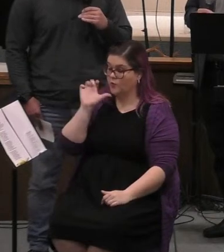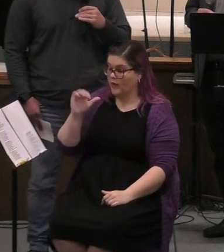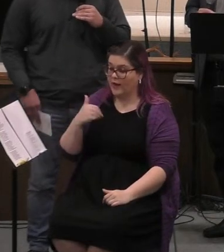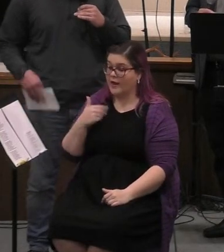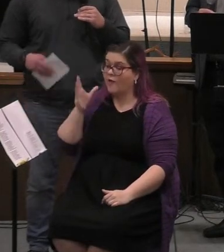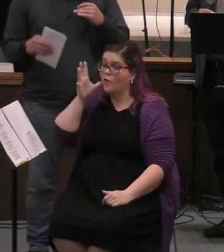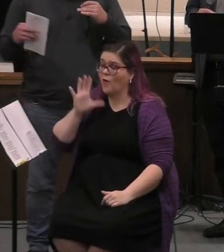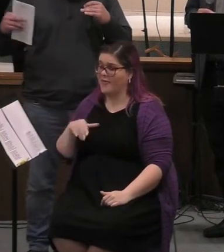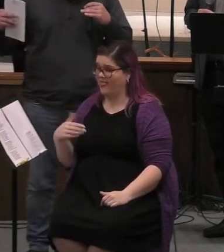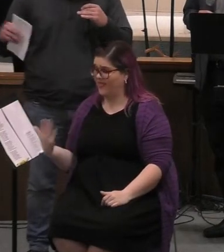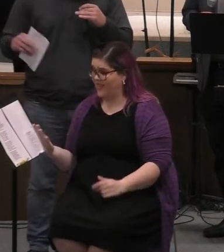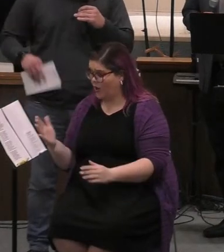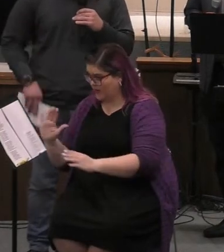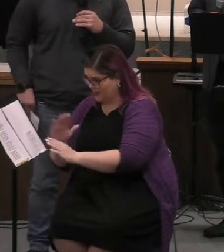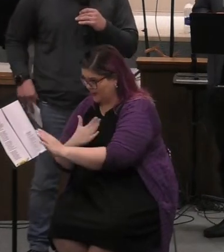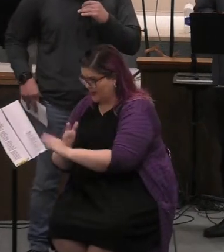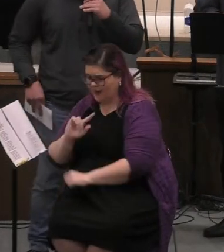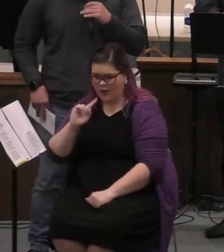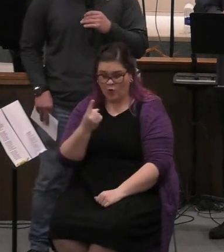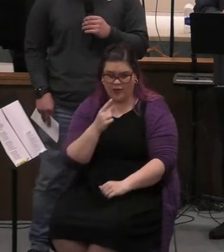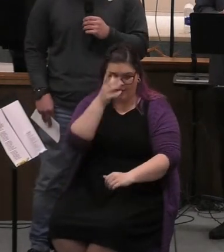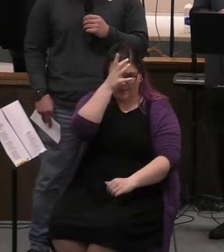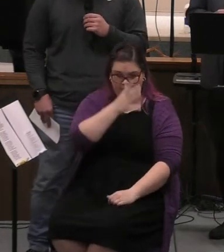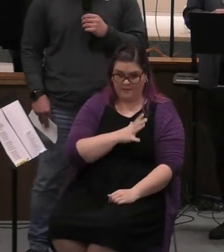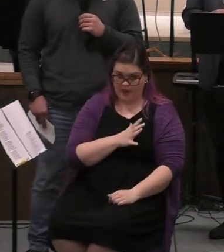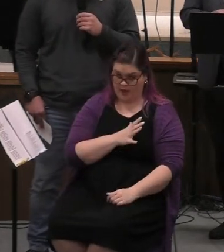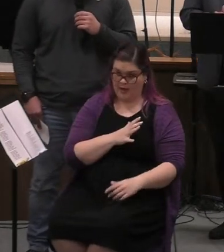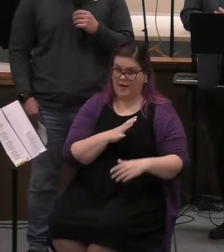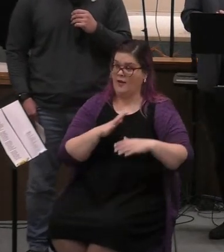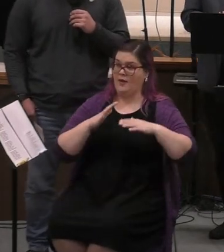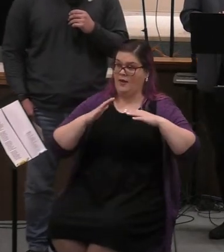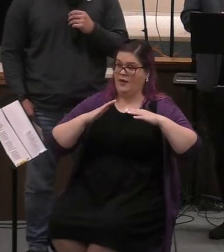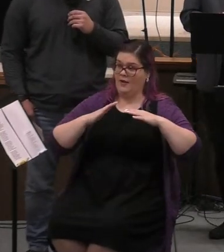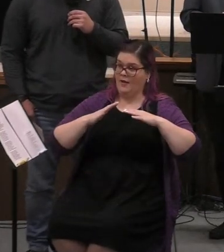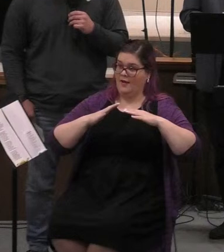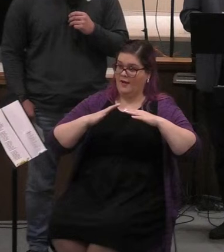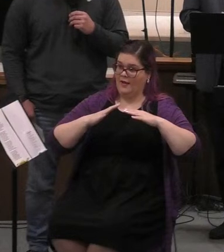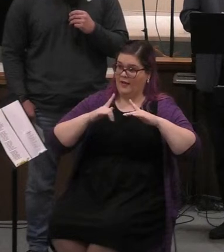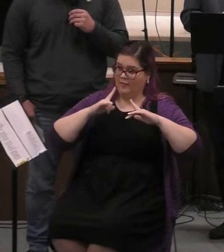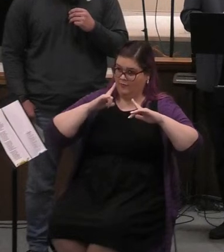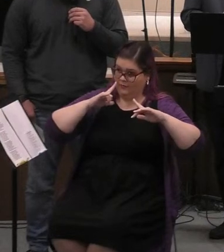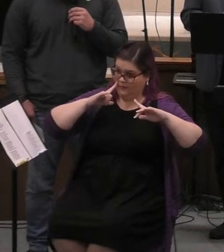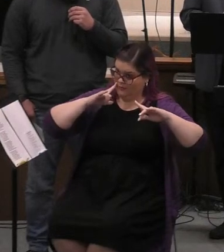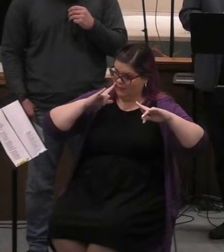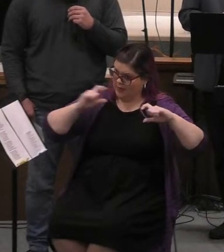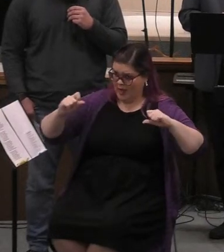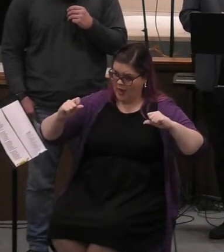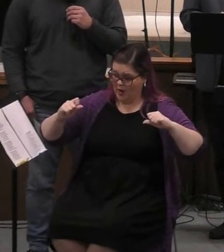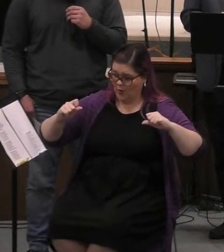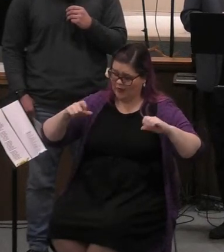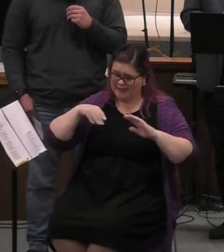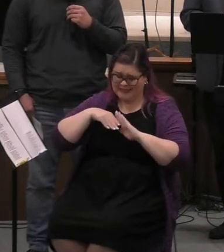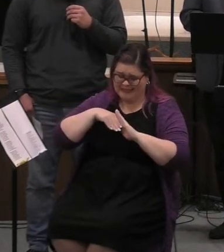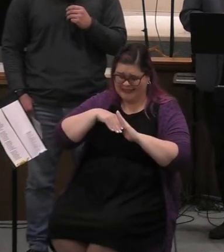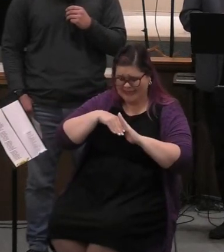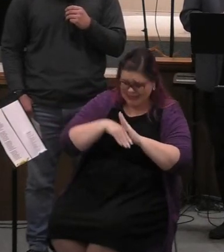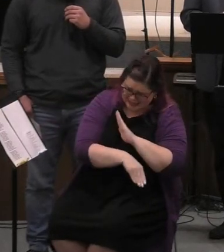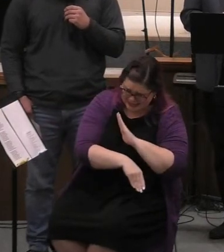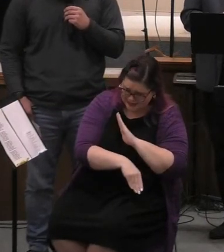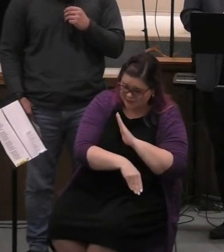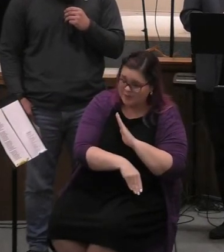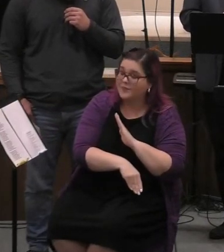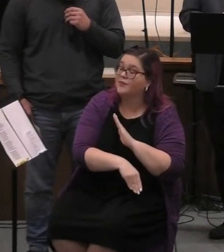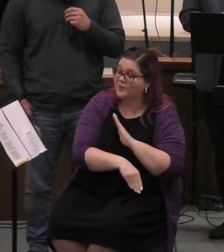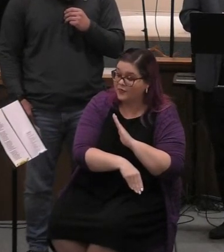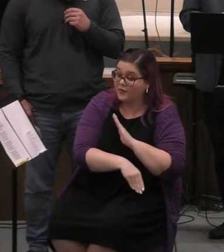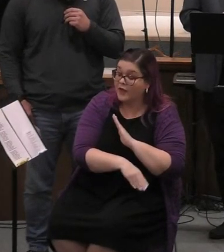women singing. It was just a bunch of men, and the roof was about to explode. But so I think that will hopefully